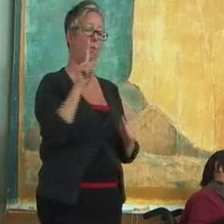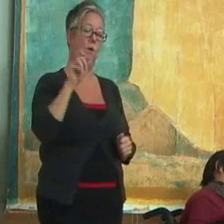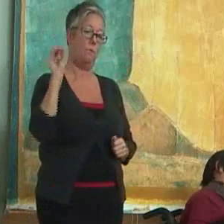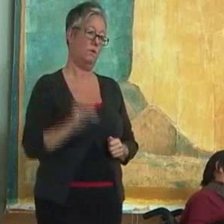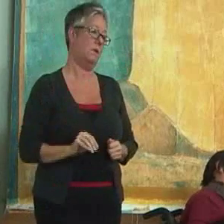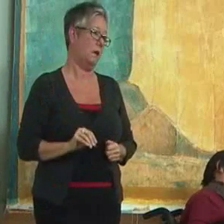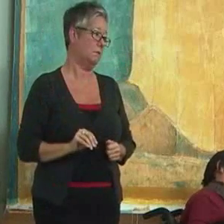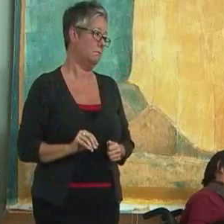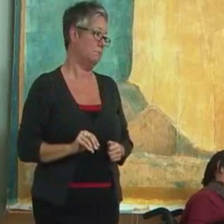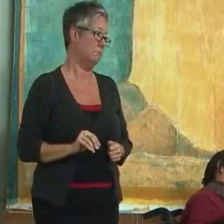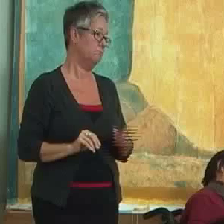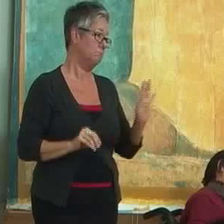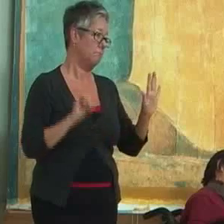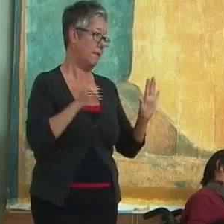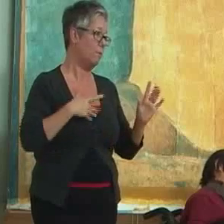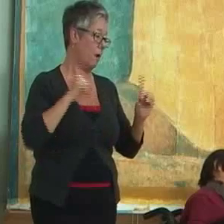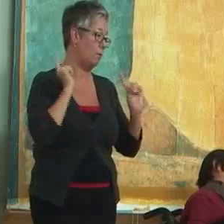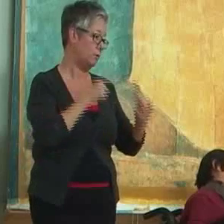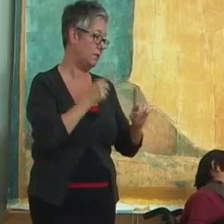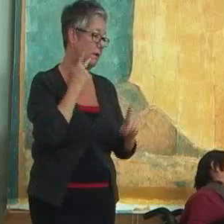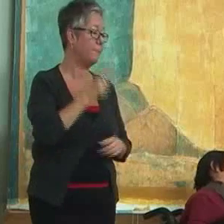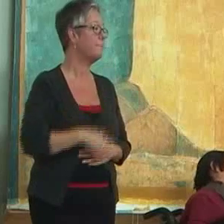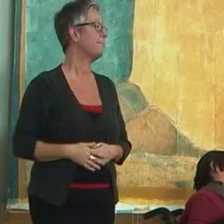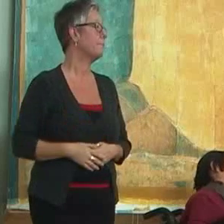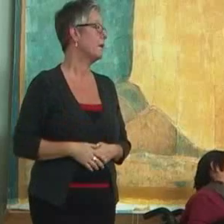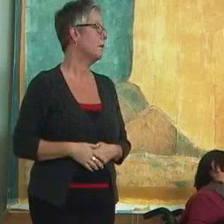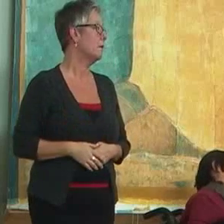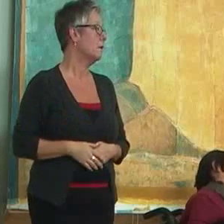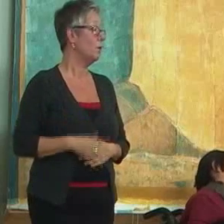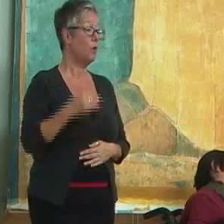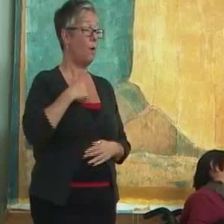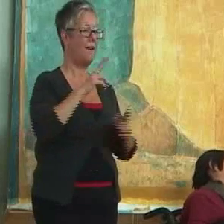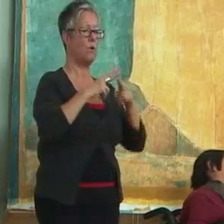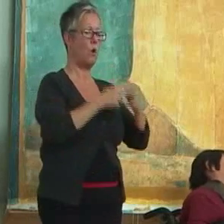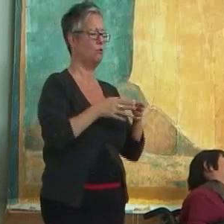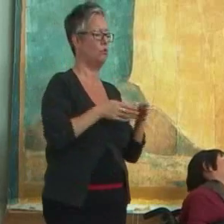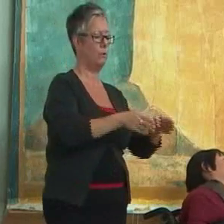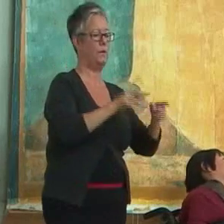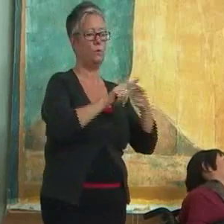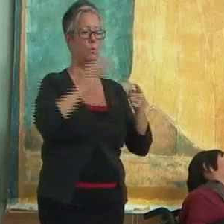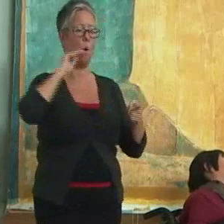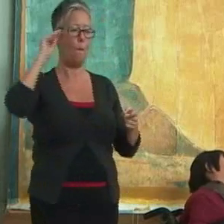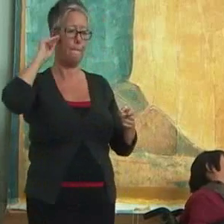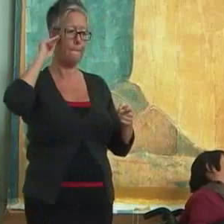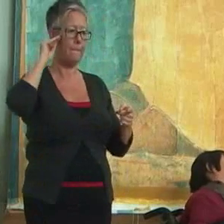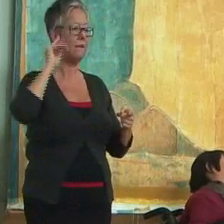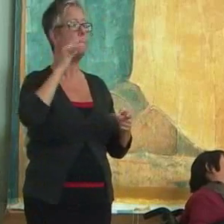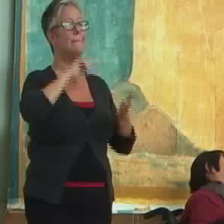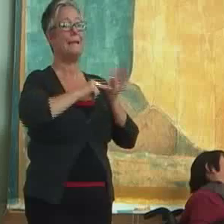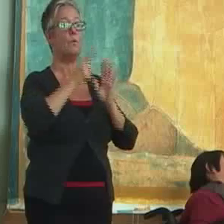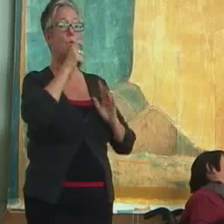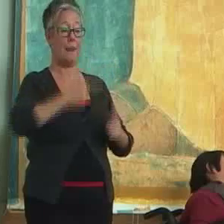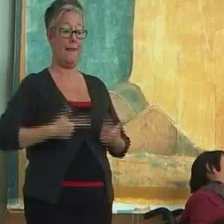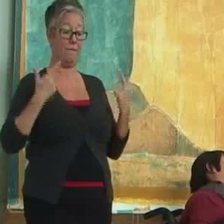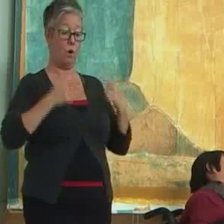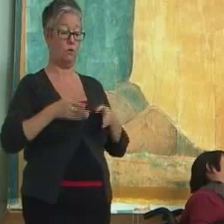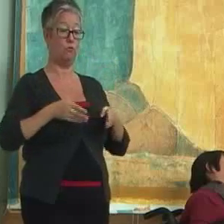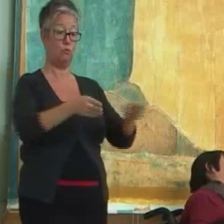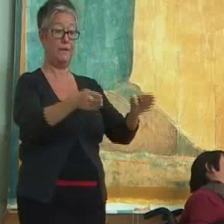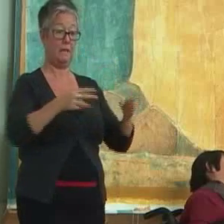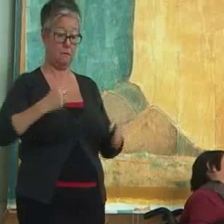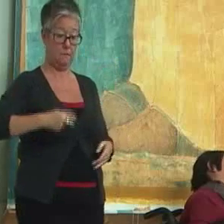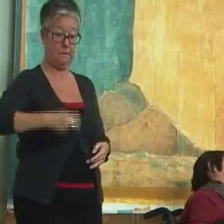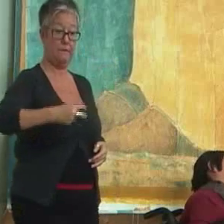done this before, by the way. We have a street homes project, which basically said if you're homeless, living on the street day after